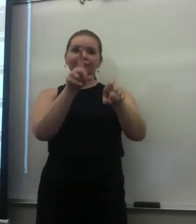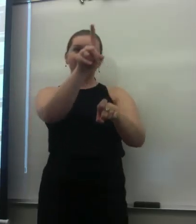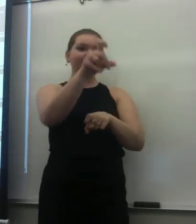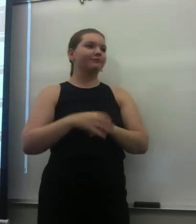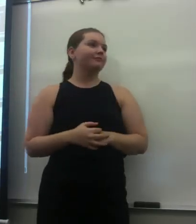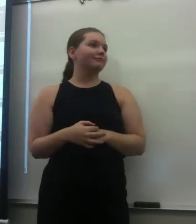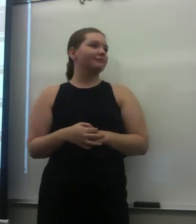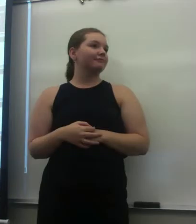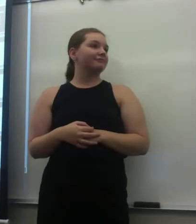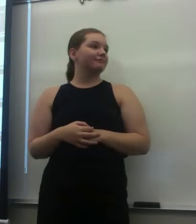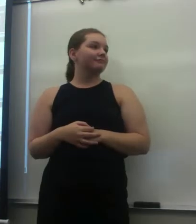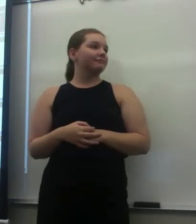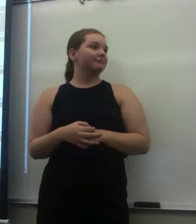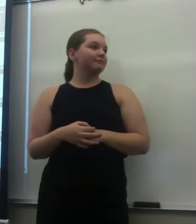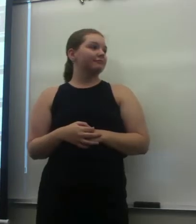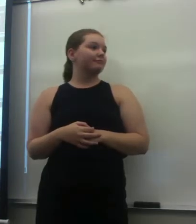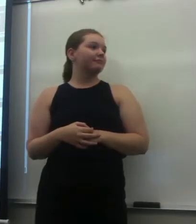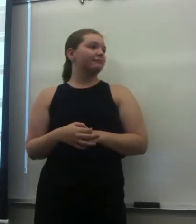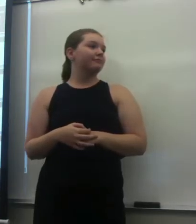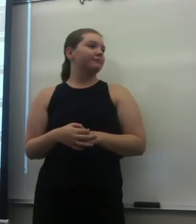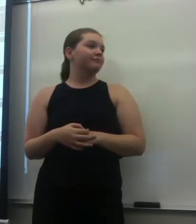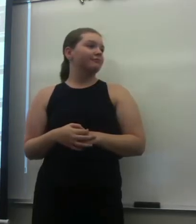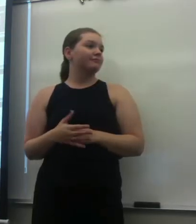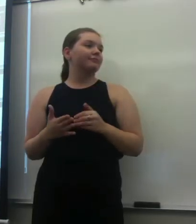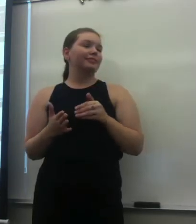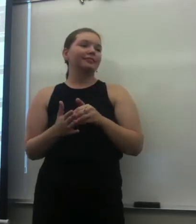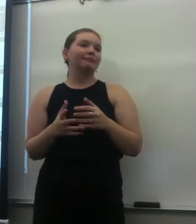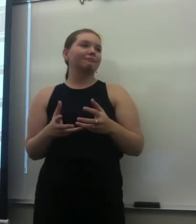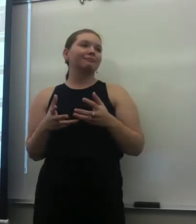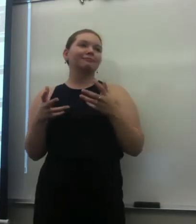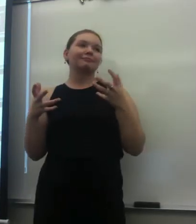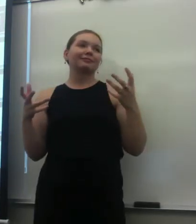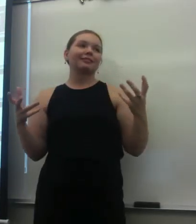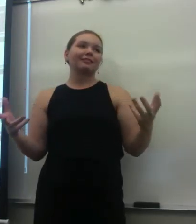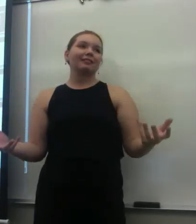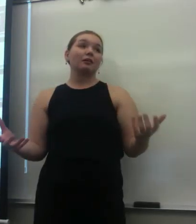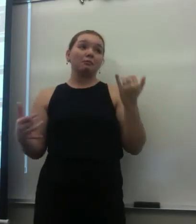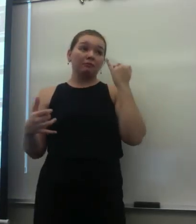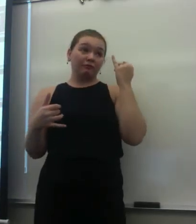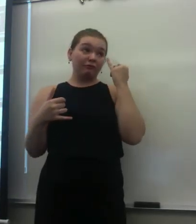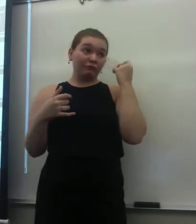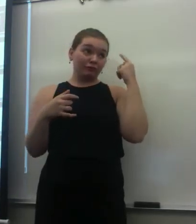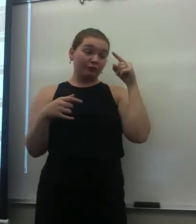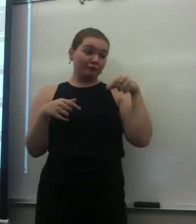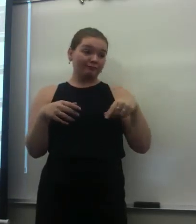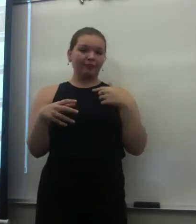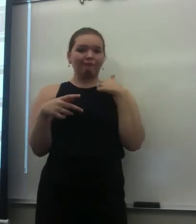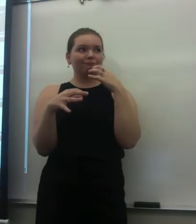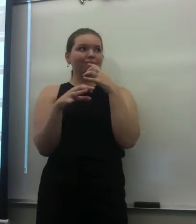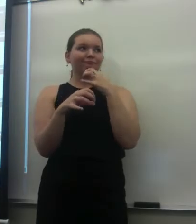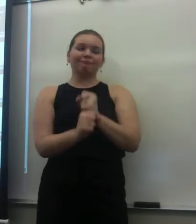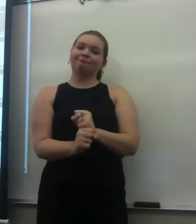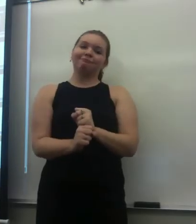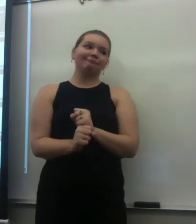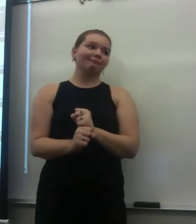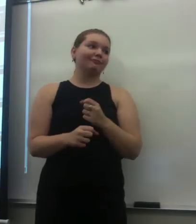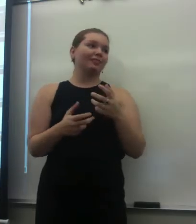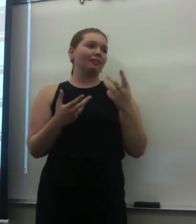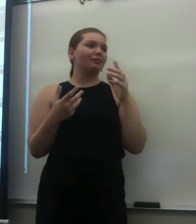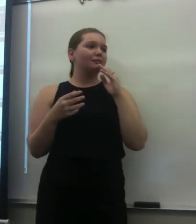And again, like there's so much stuff that I could have talked about. A lot of it talked about